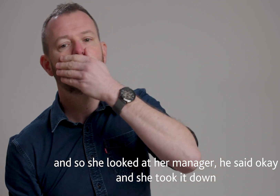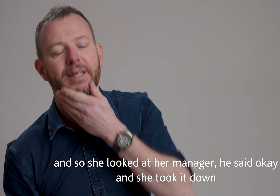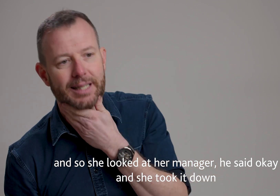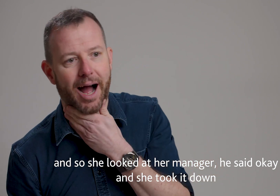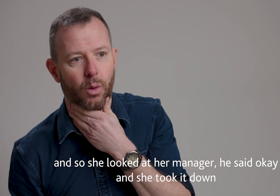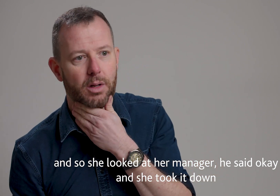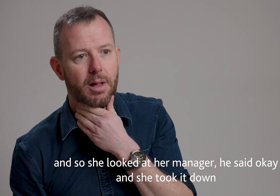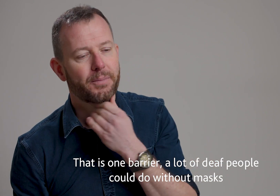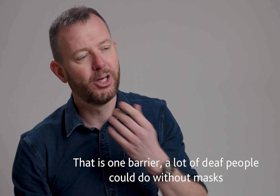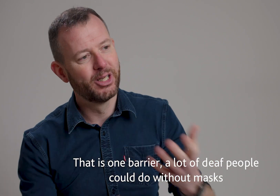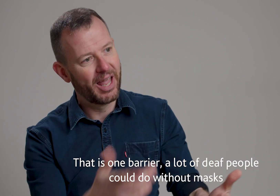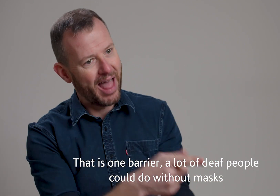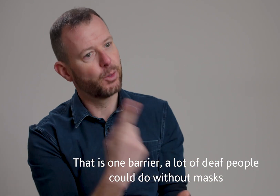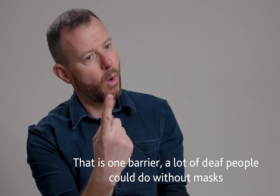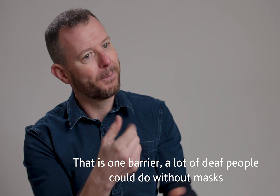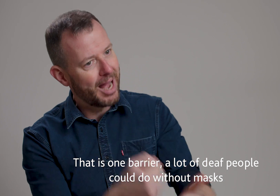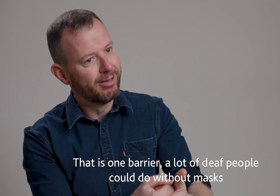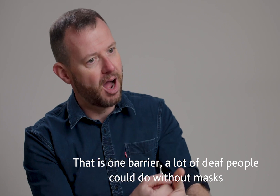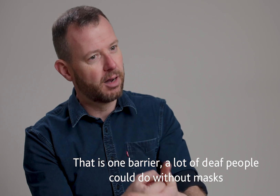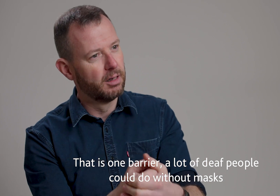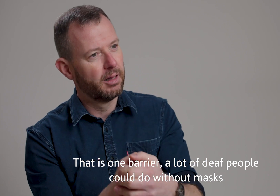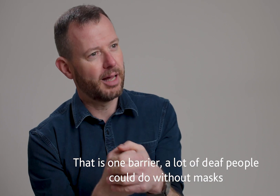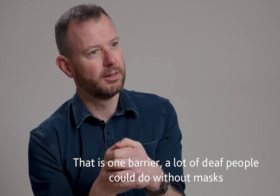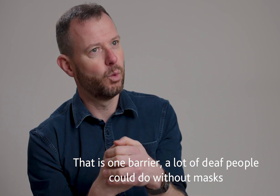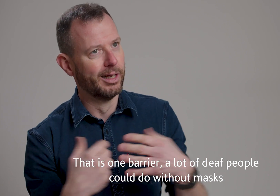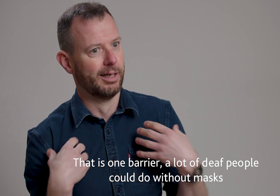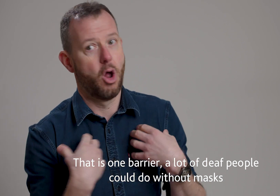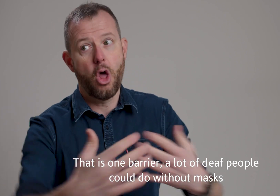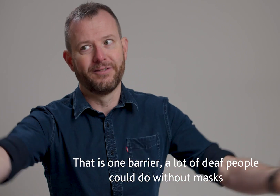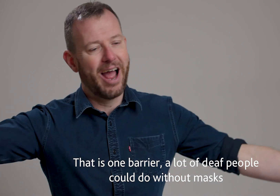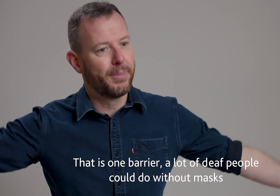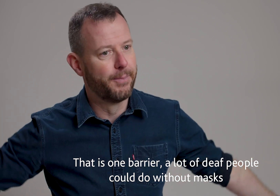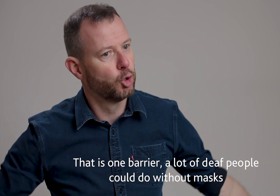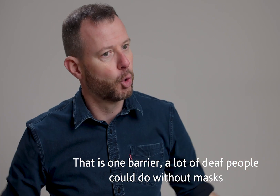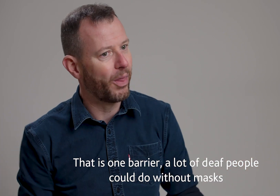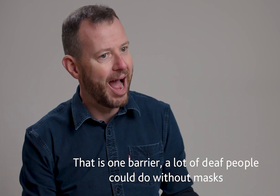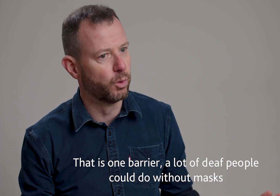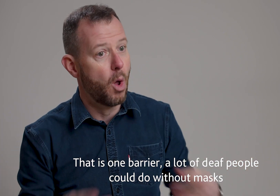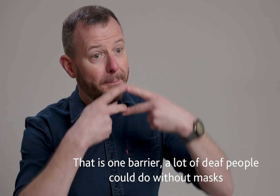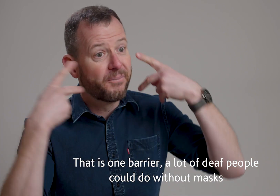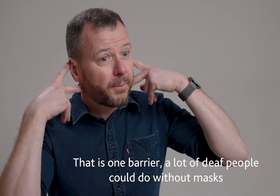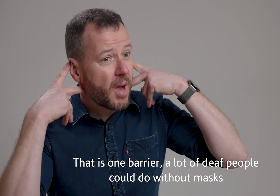get it down." So you see, that was one down knock that we, a lot of deaf people who do without